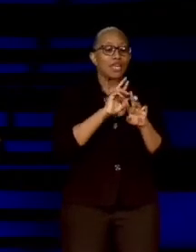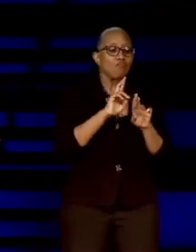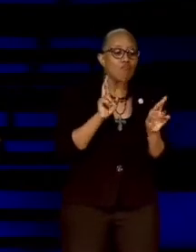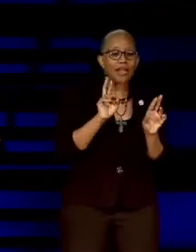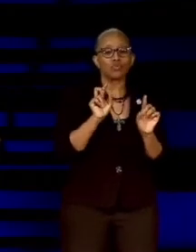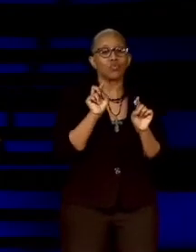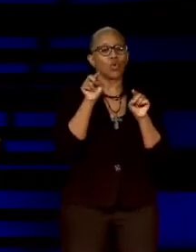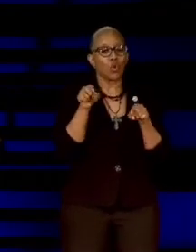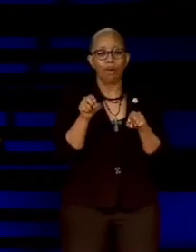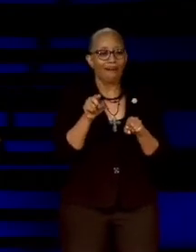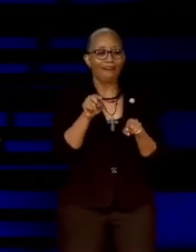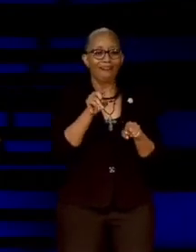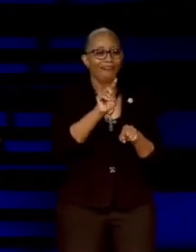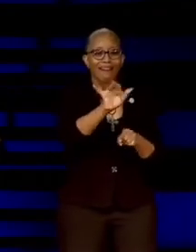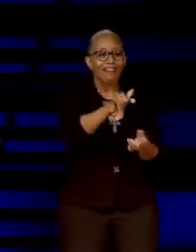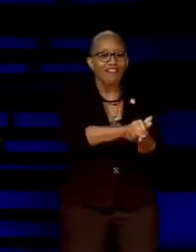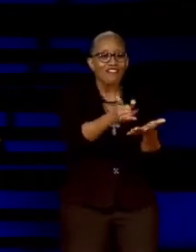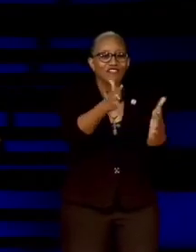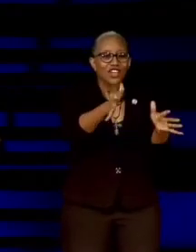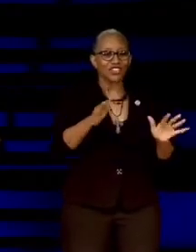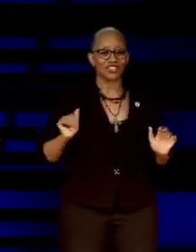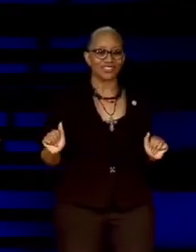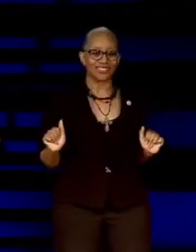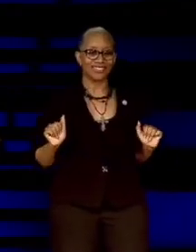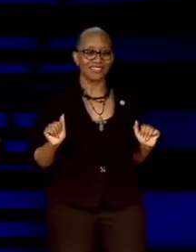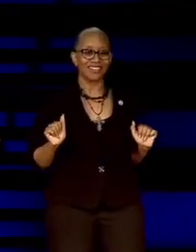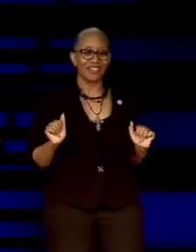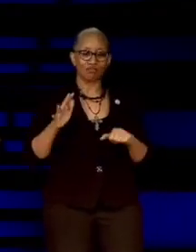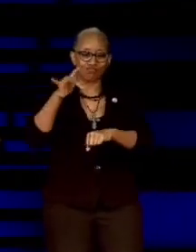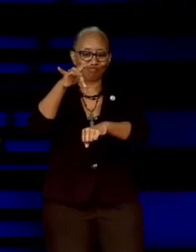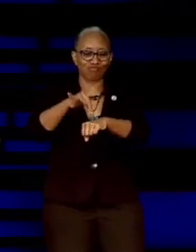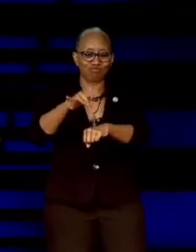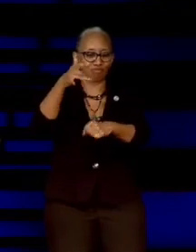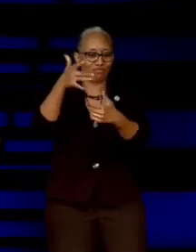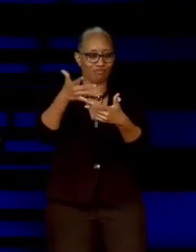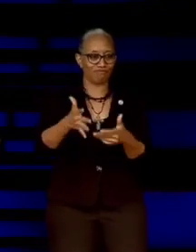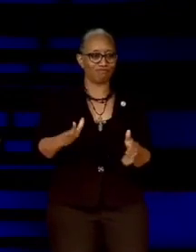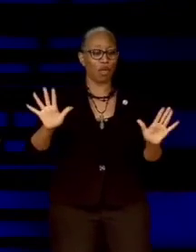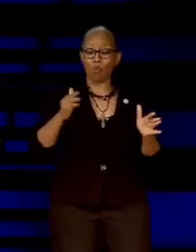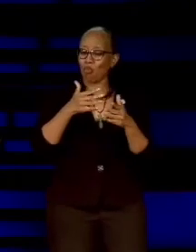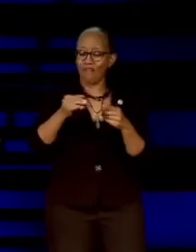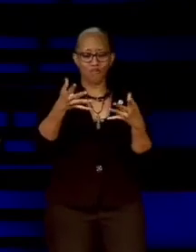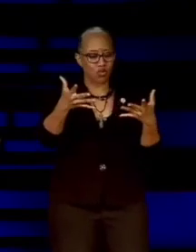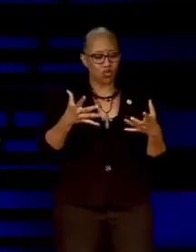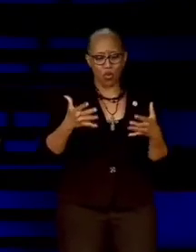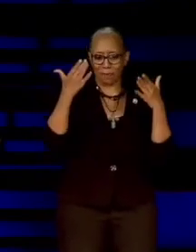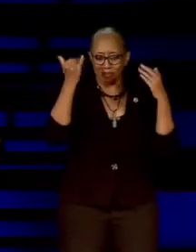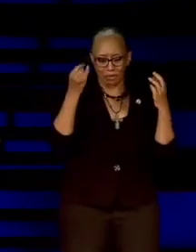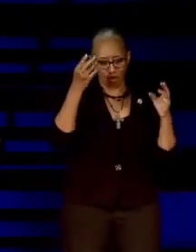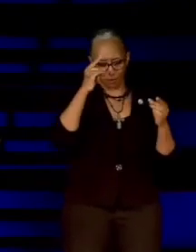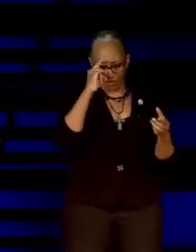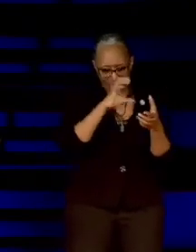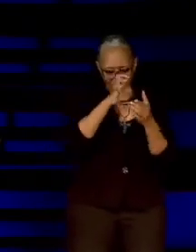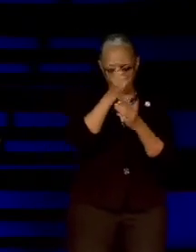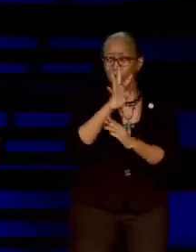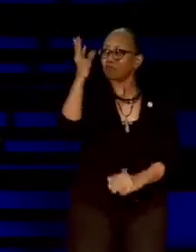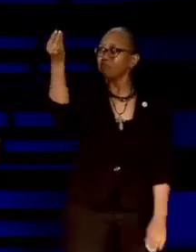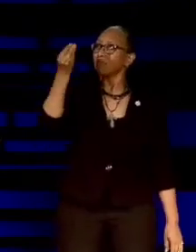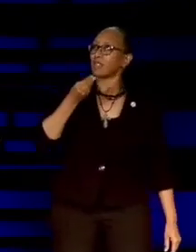the people it's already done. That whatever it is that you are expecting from